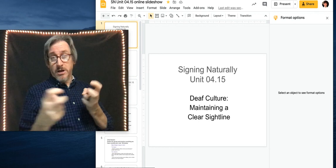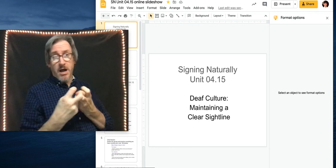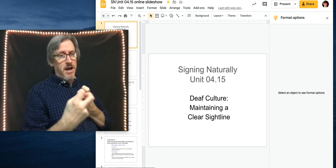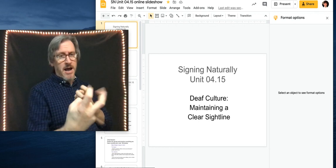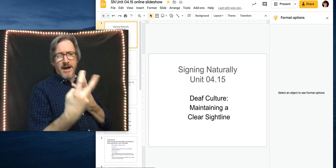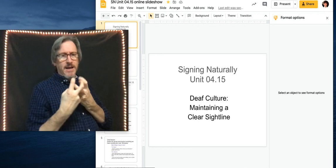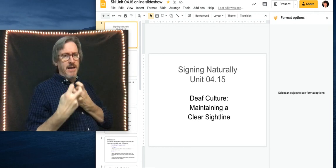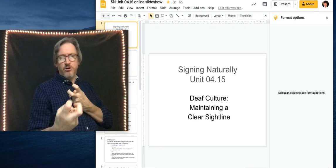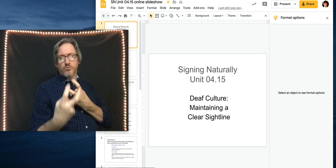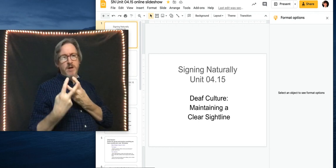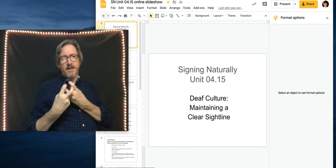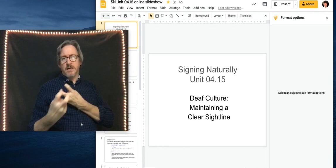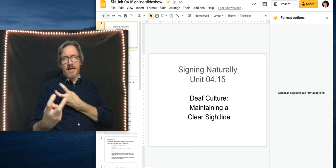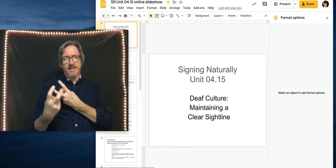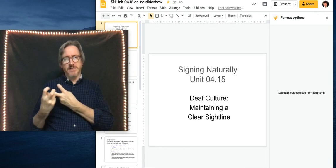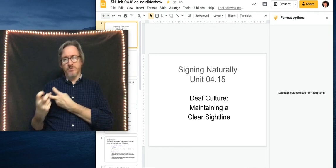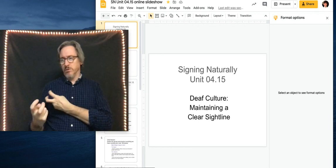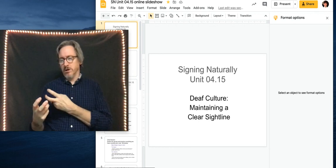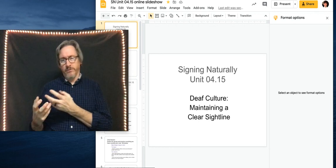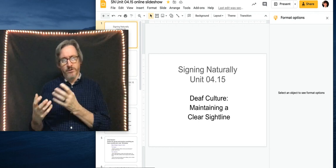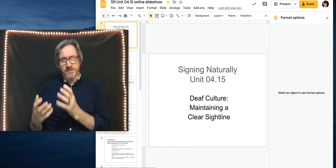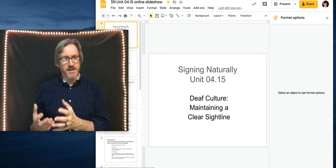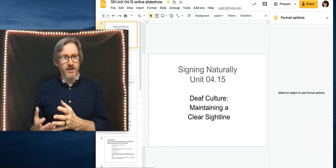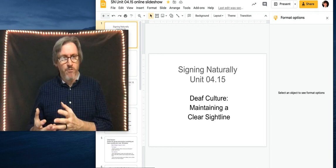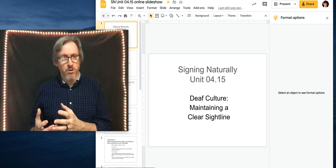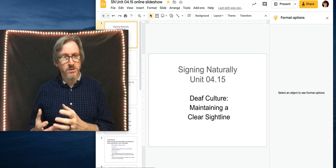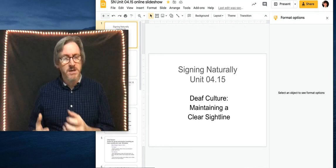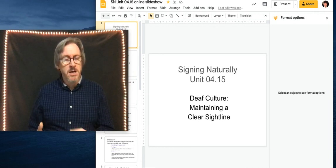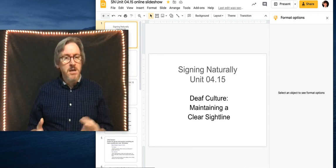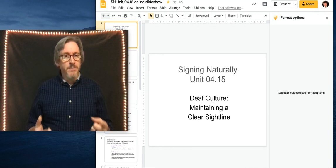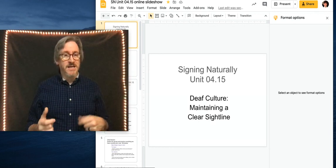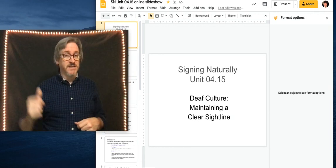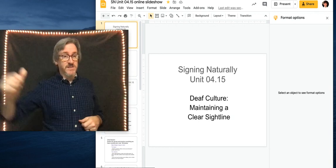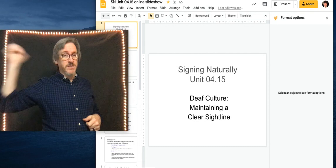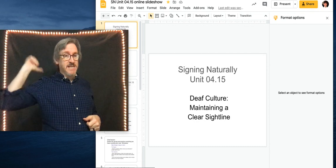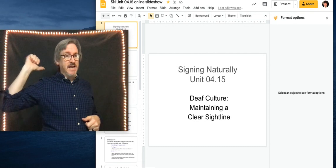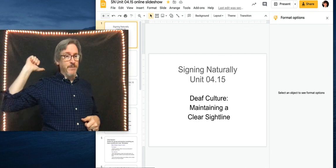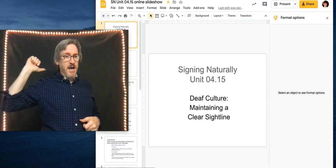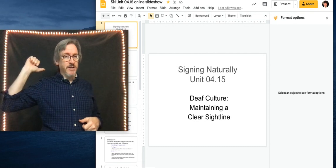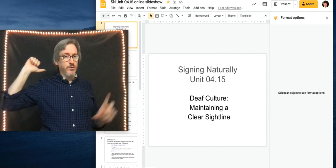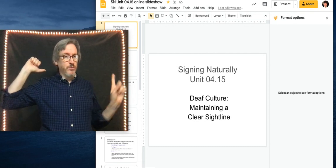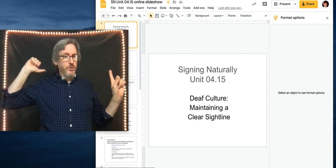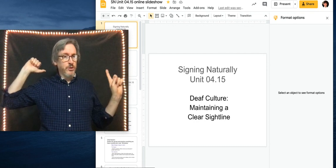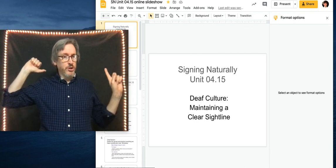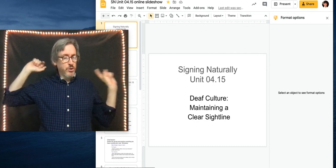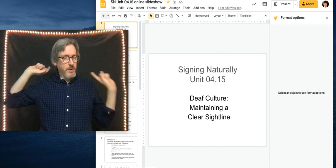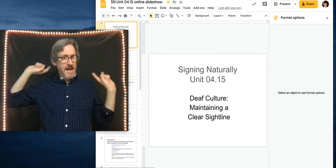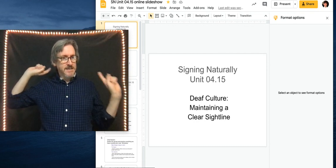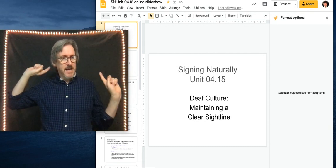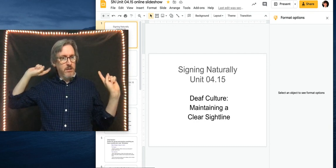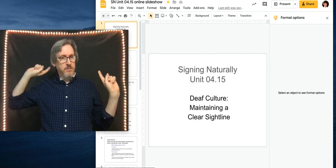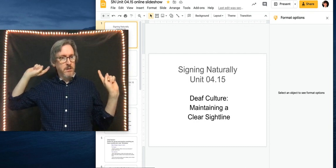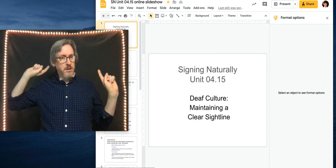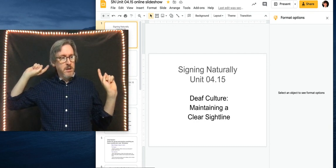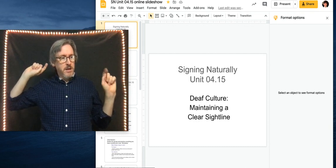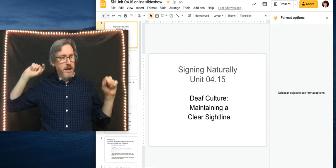other. I dread classes where they're sitting in rows, because if someone's signing behind you, you can't